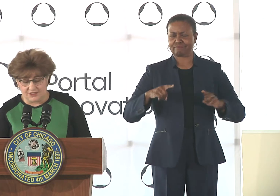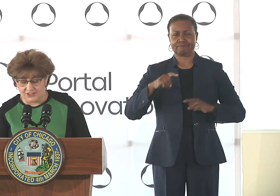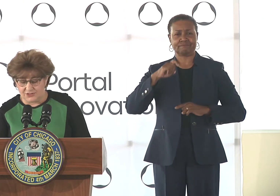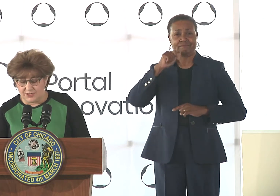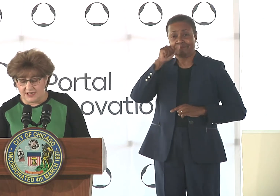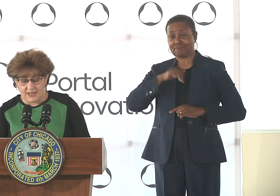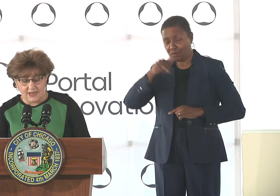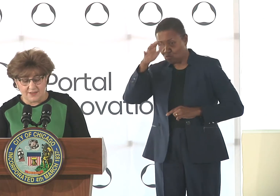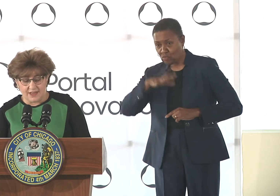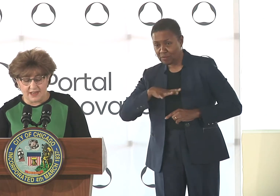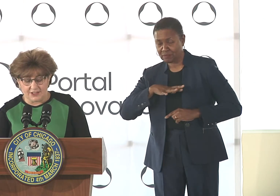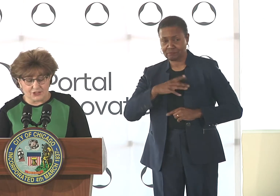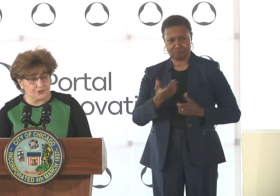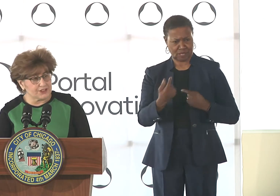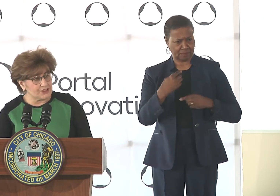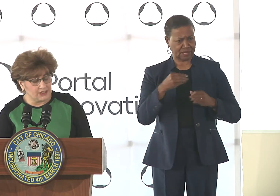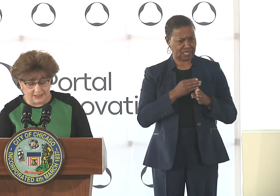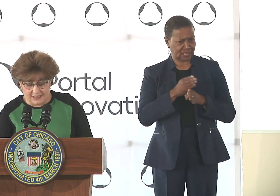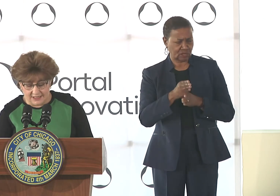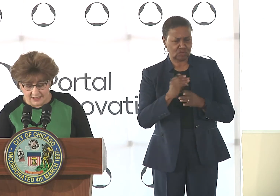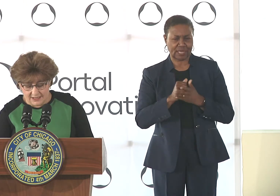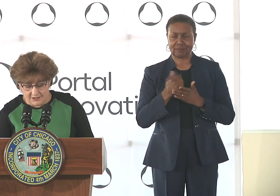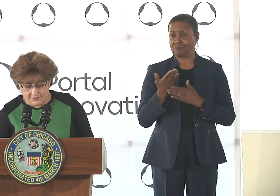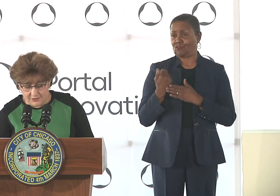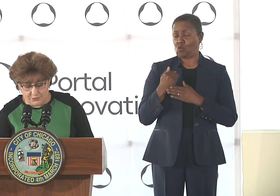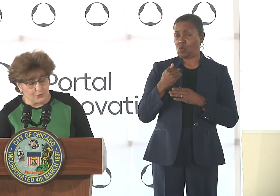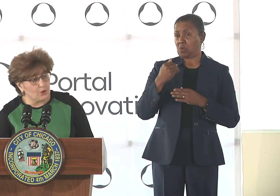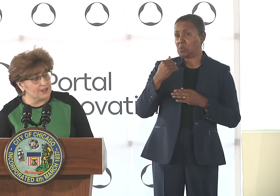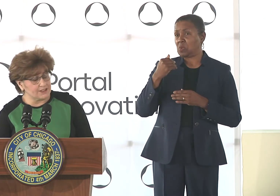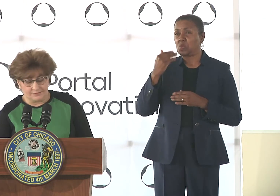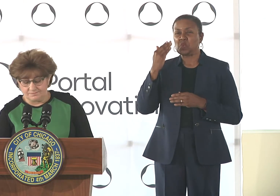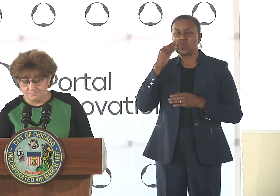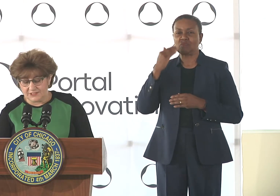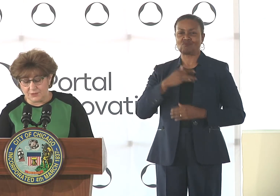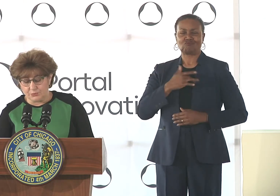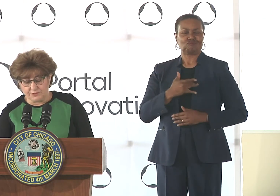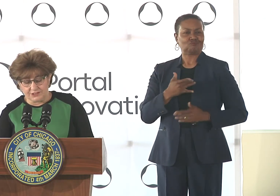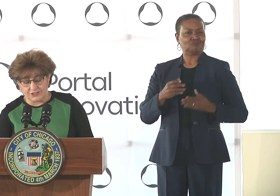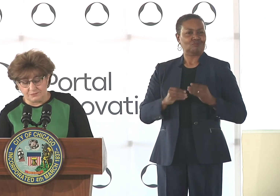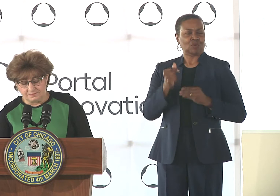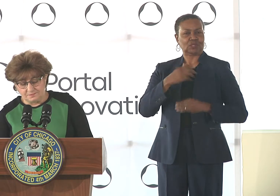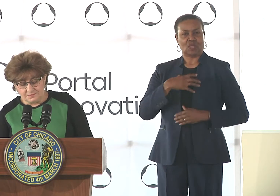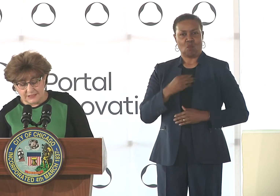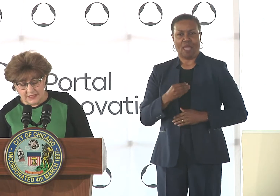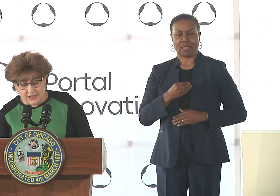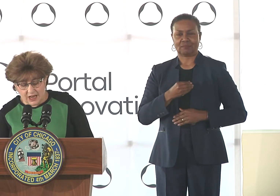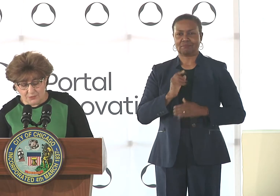into an industry that has traditionally favored the white and privileged.